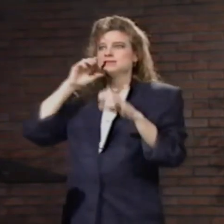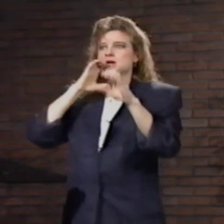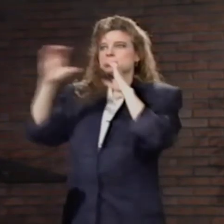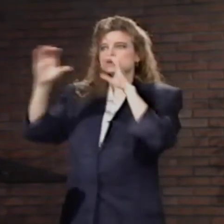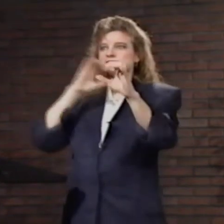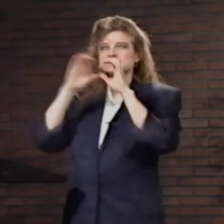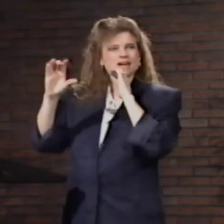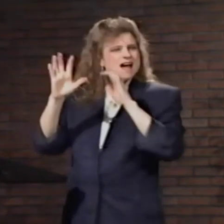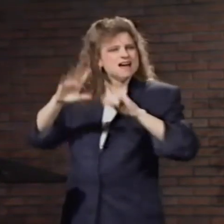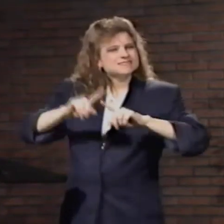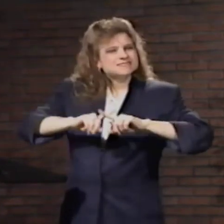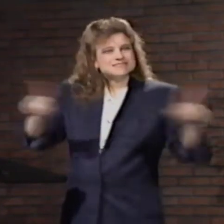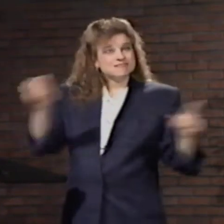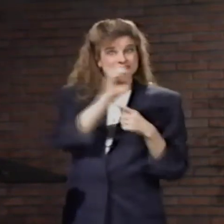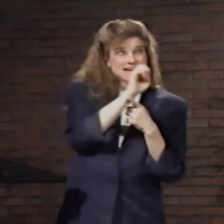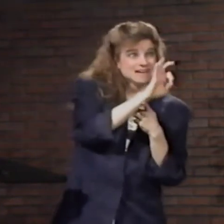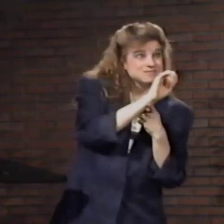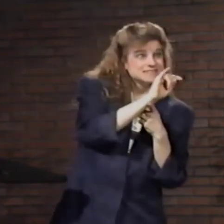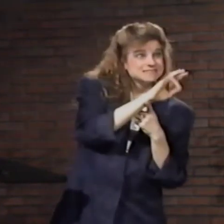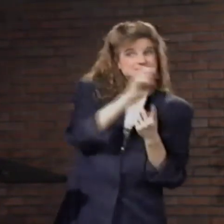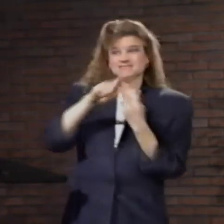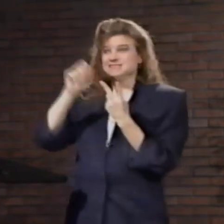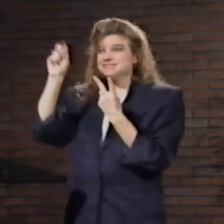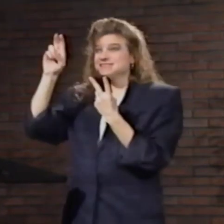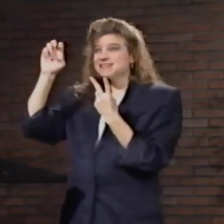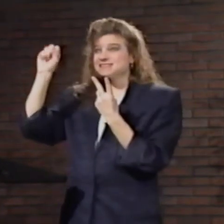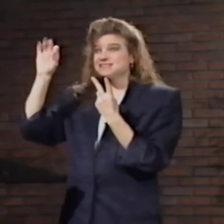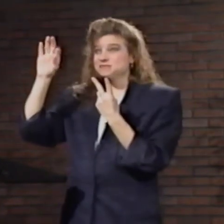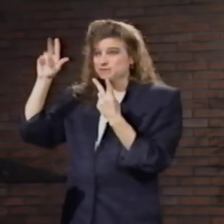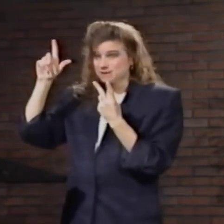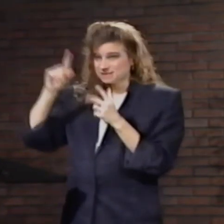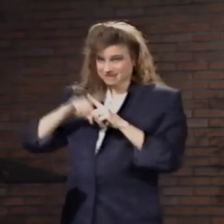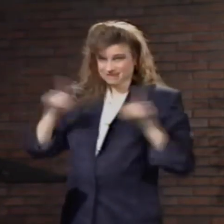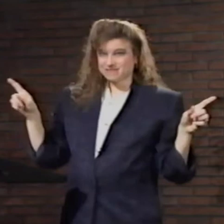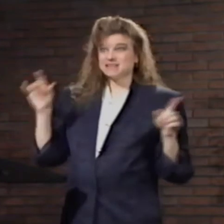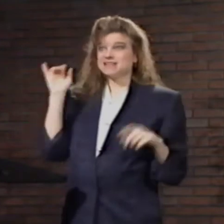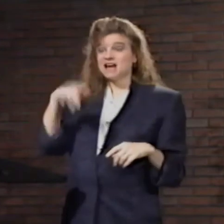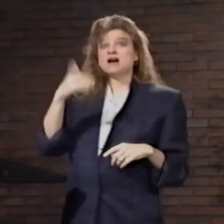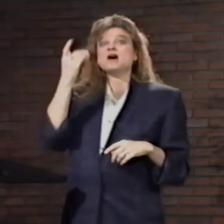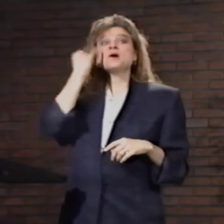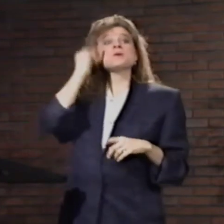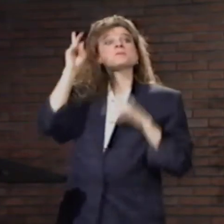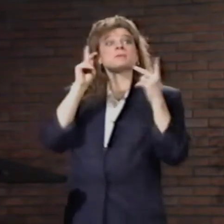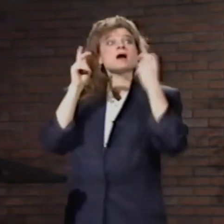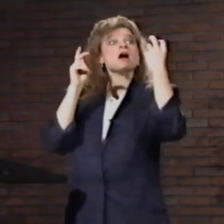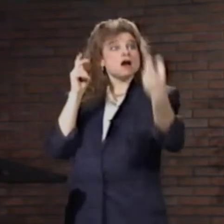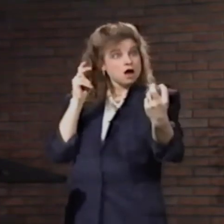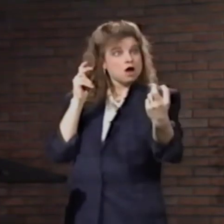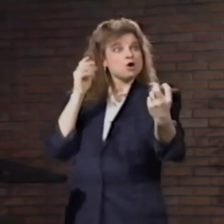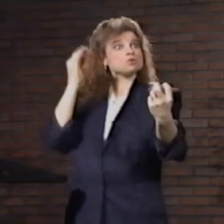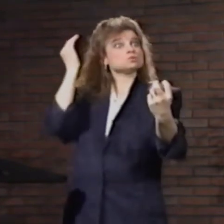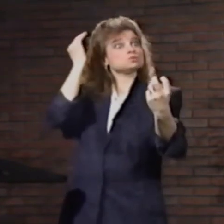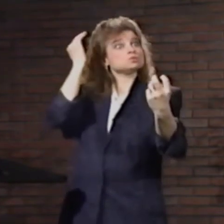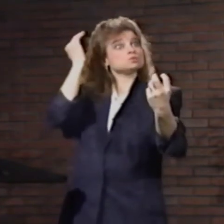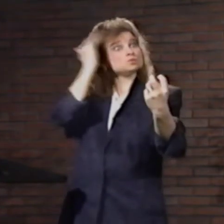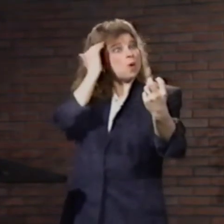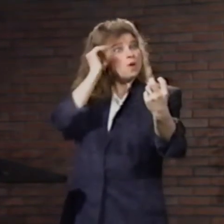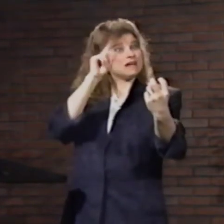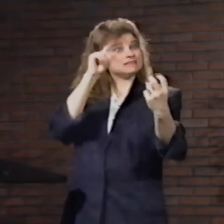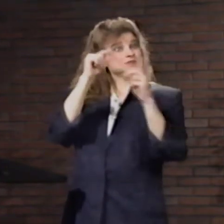be voiced as successful. And really that means something different, effective and successful means different